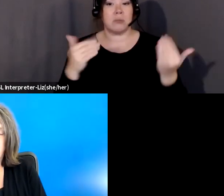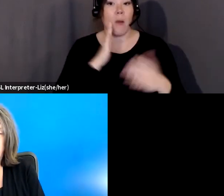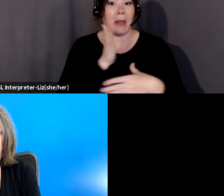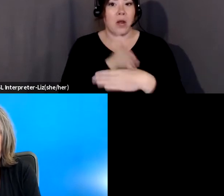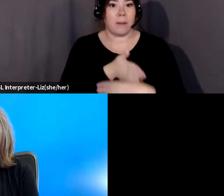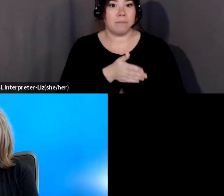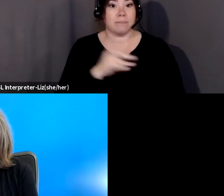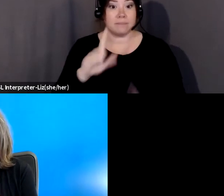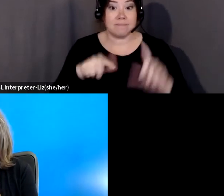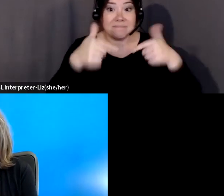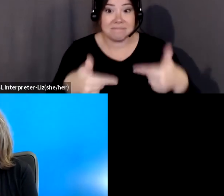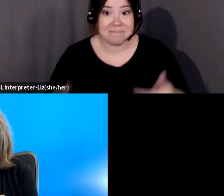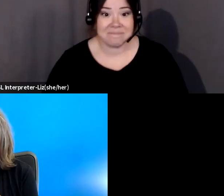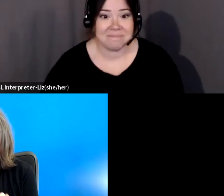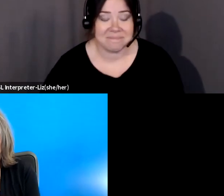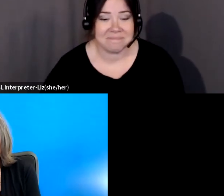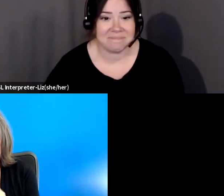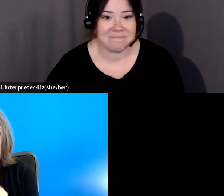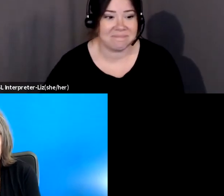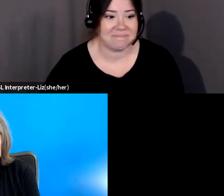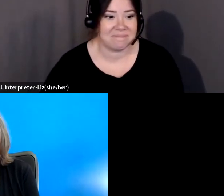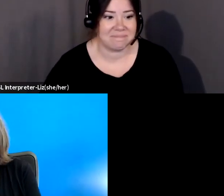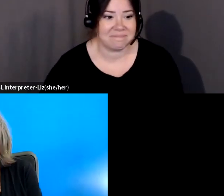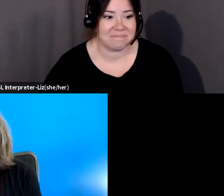you. For sure. Sounds good.